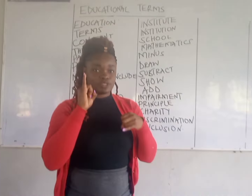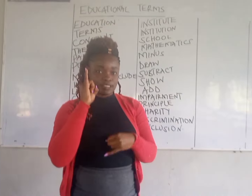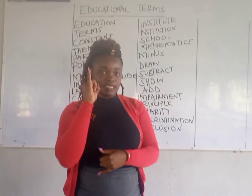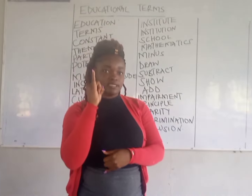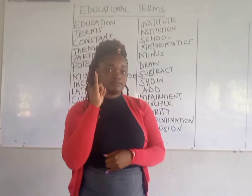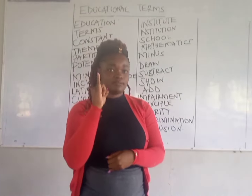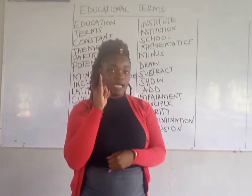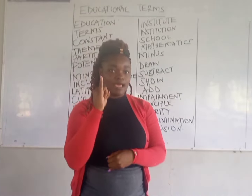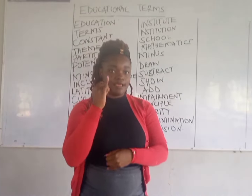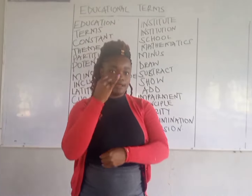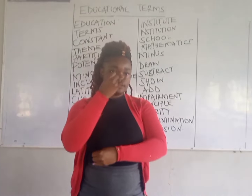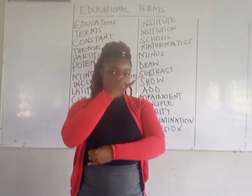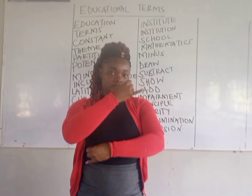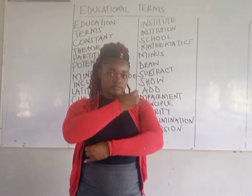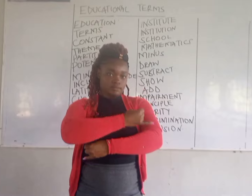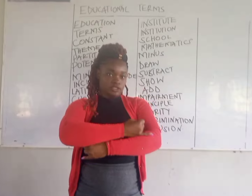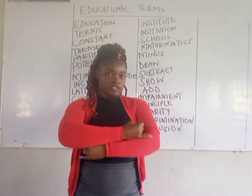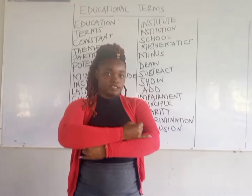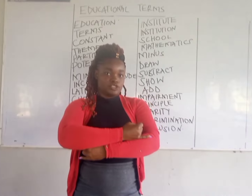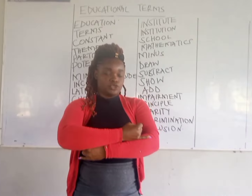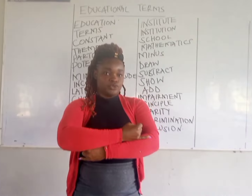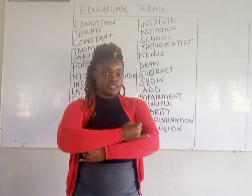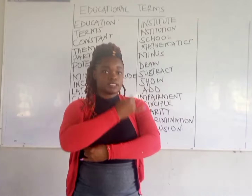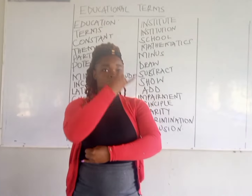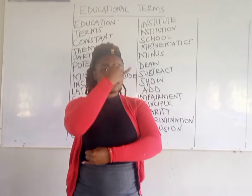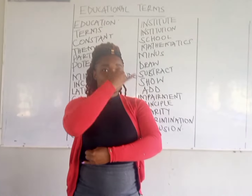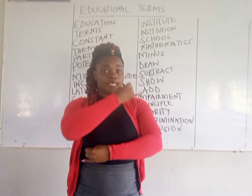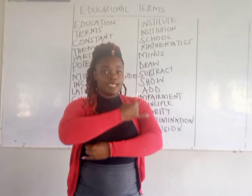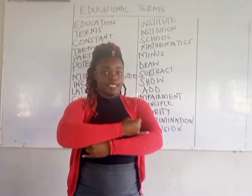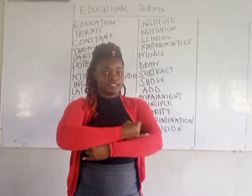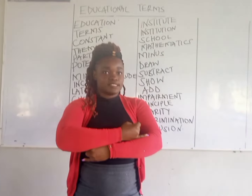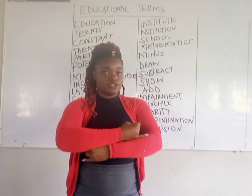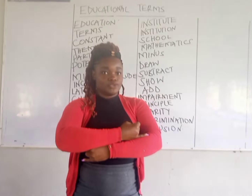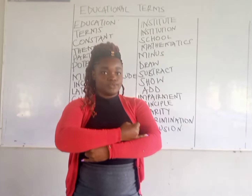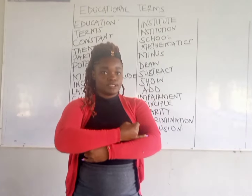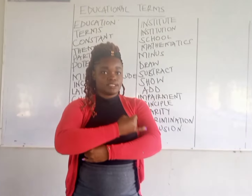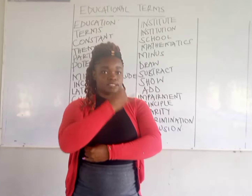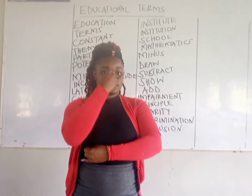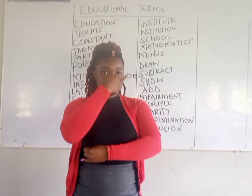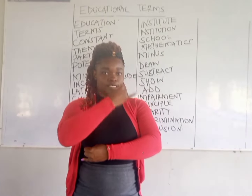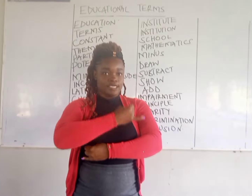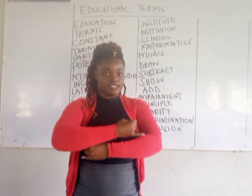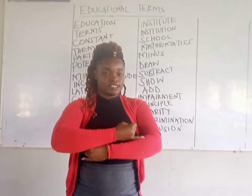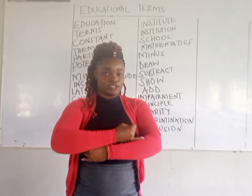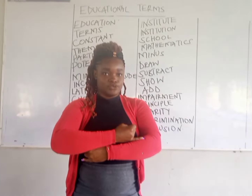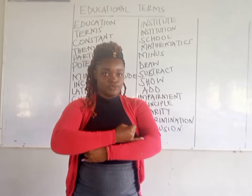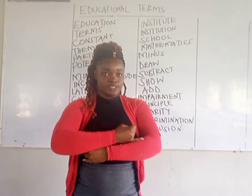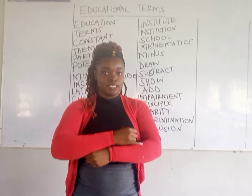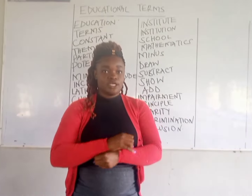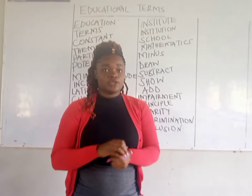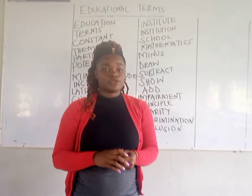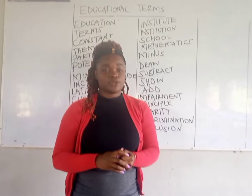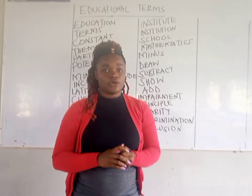see, I, institute, institute, institute. So,